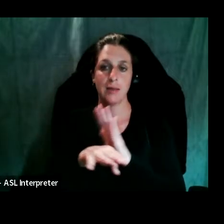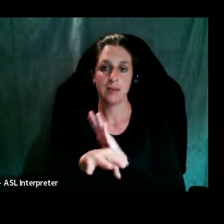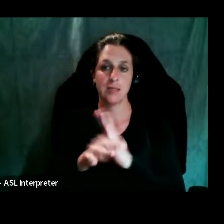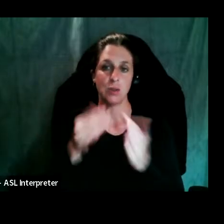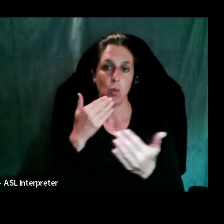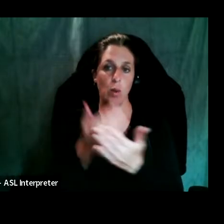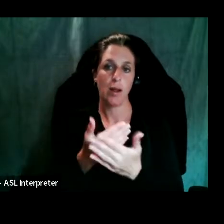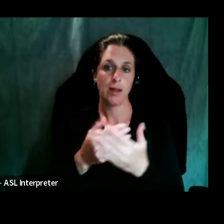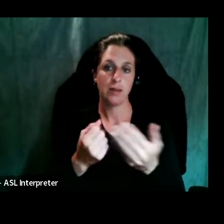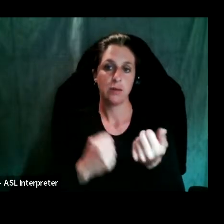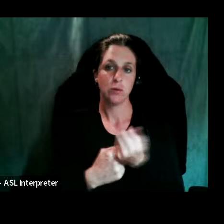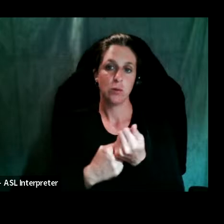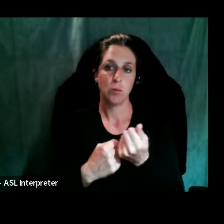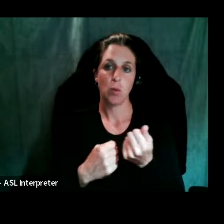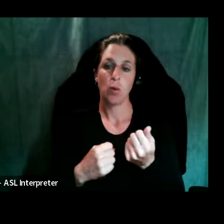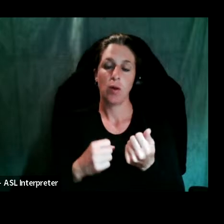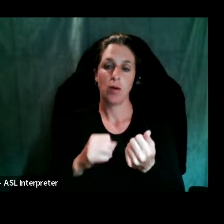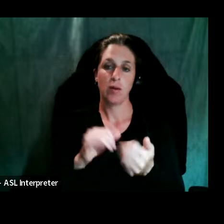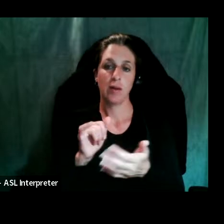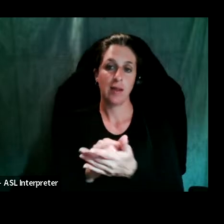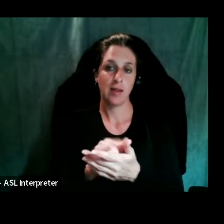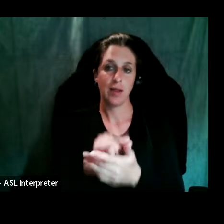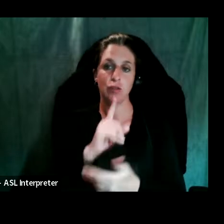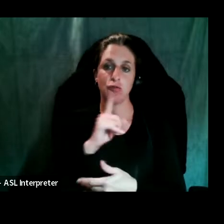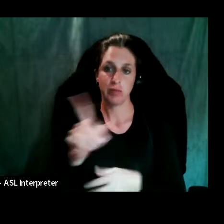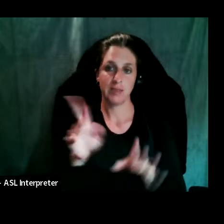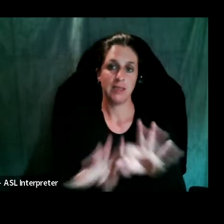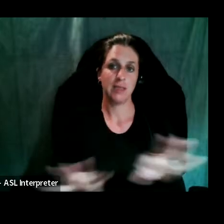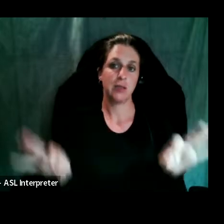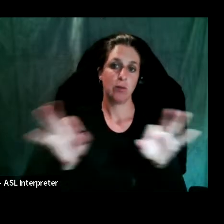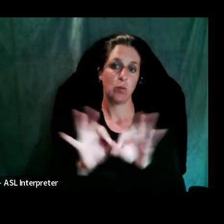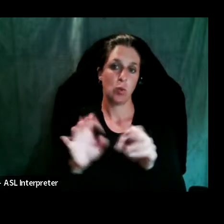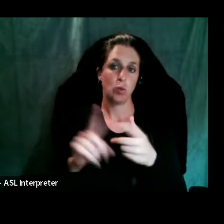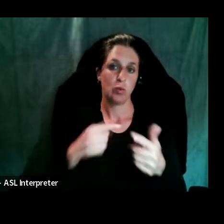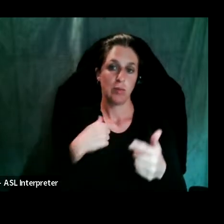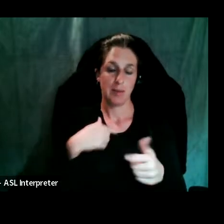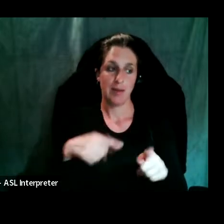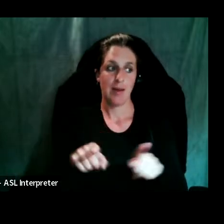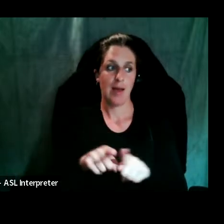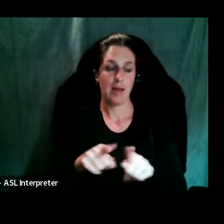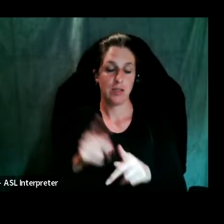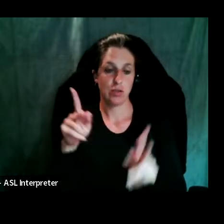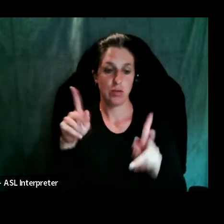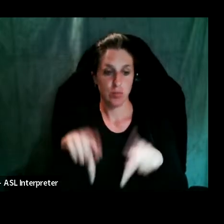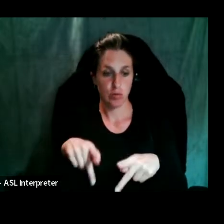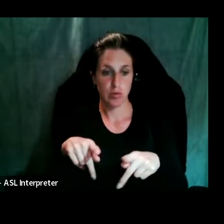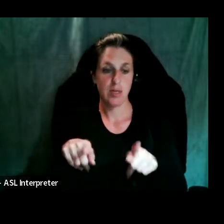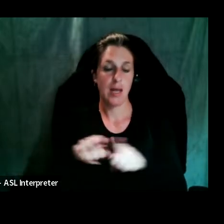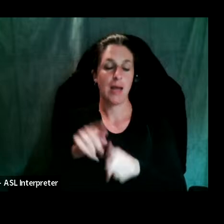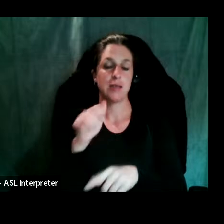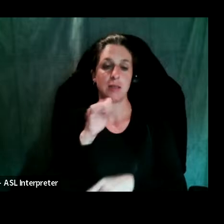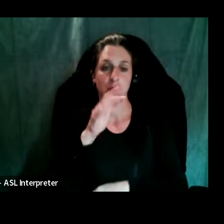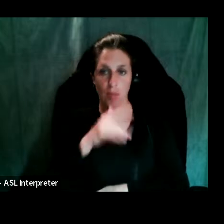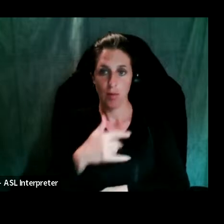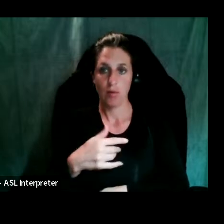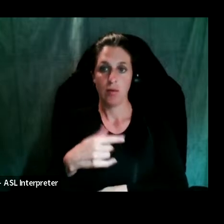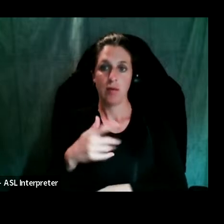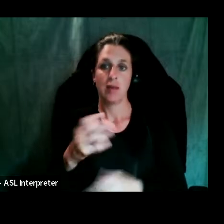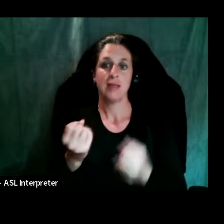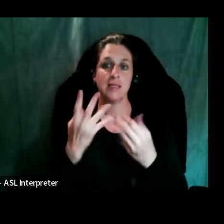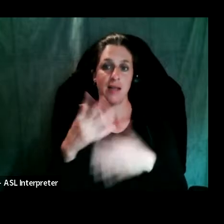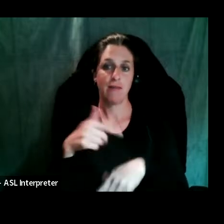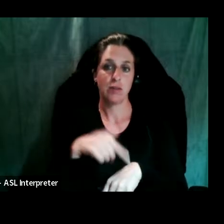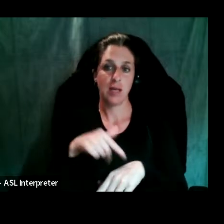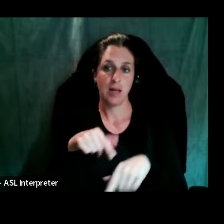wellness support. And that is really important to me as a person and as a mother. And there were several times throughout